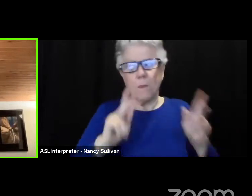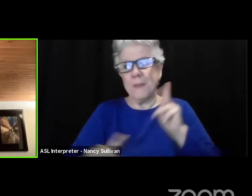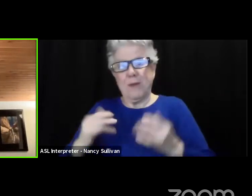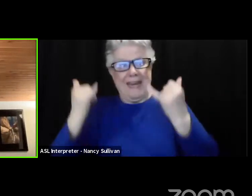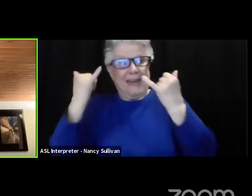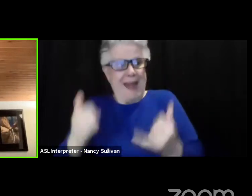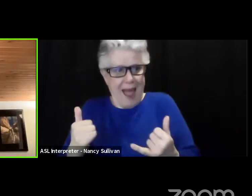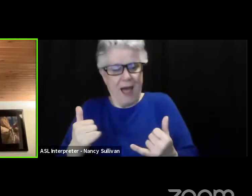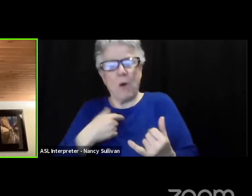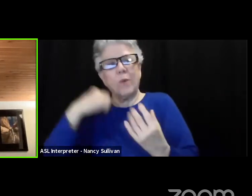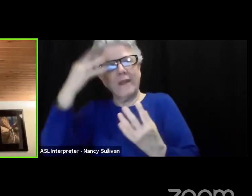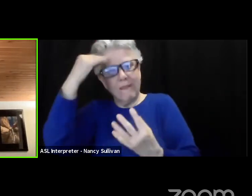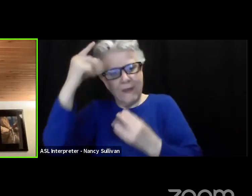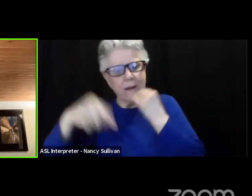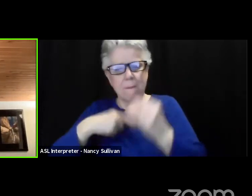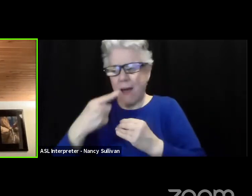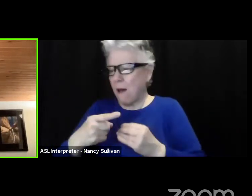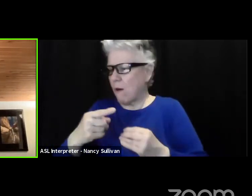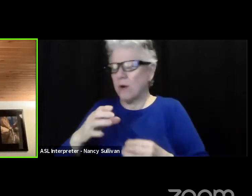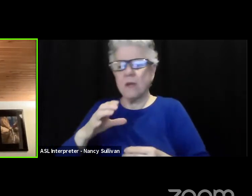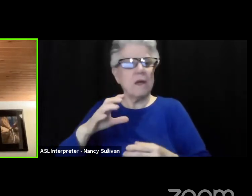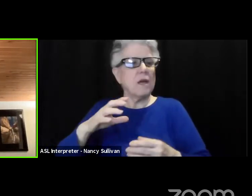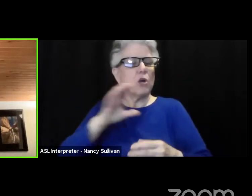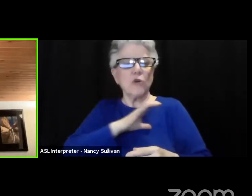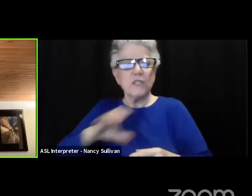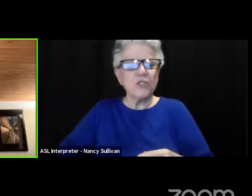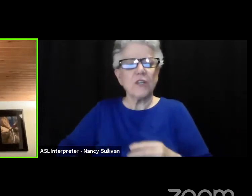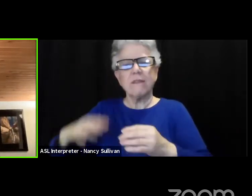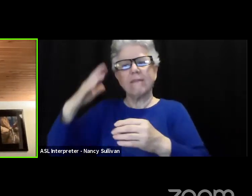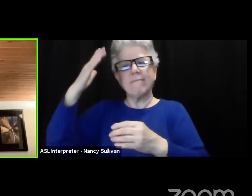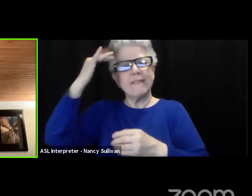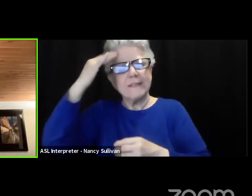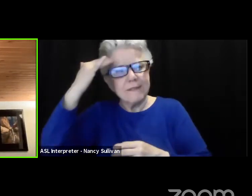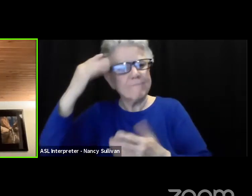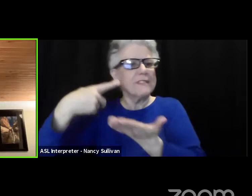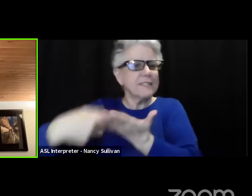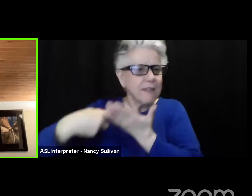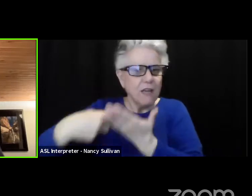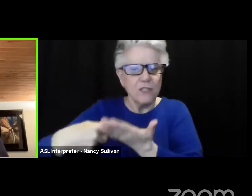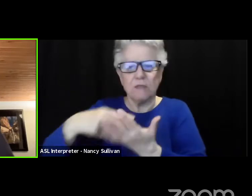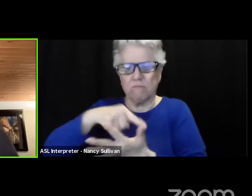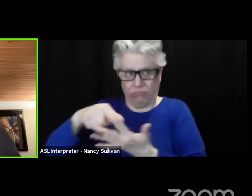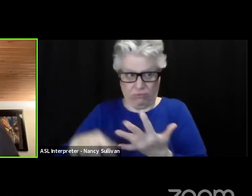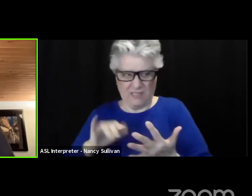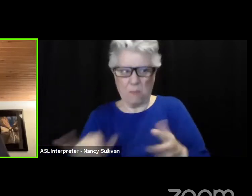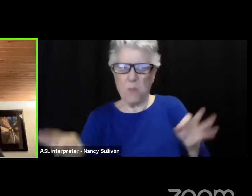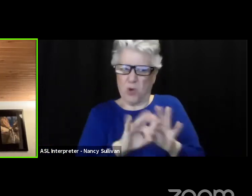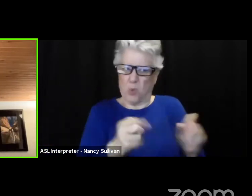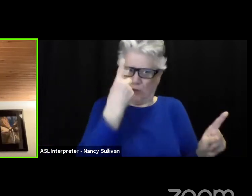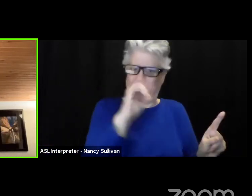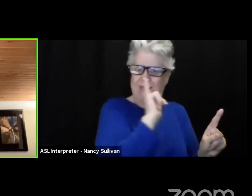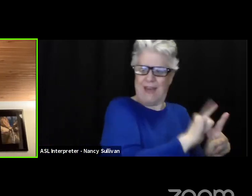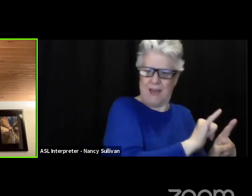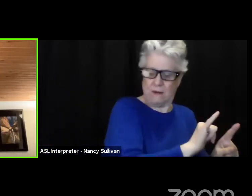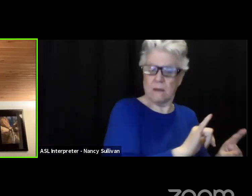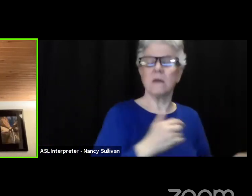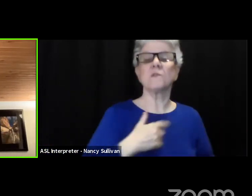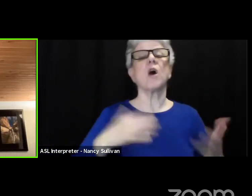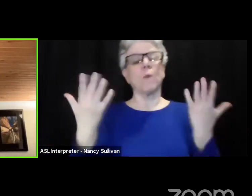Christian reflection and contemporary Christian discourse. So to begin, the Spanish colonial